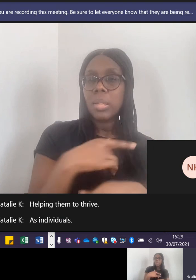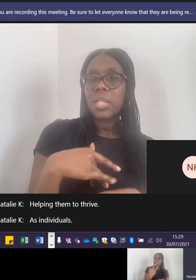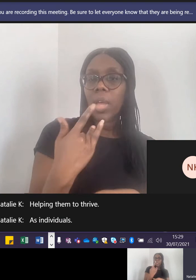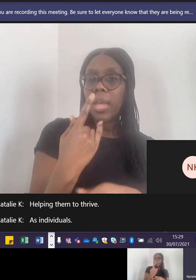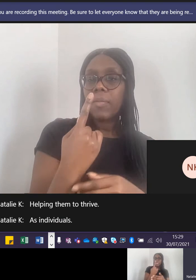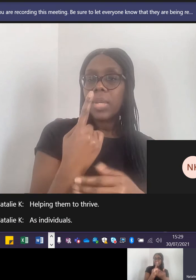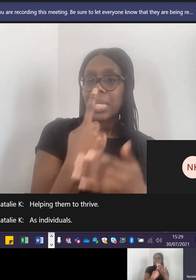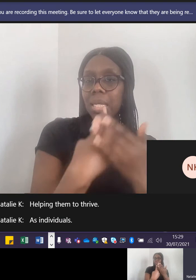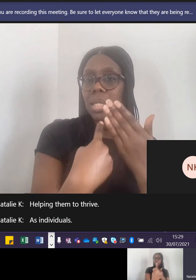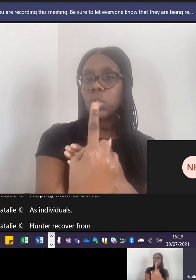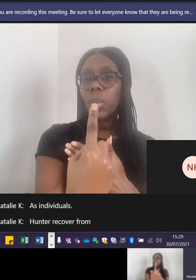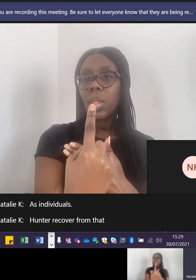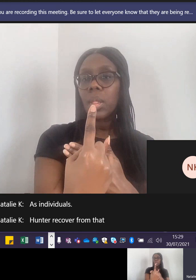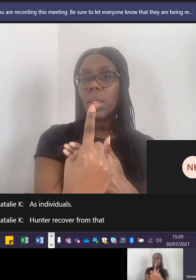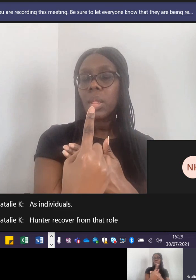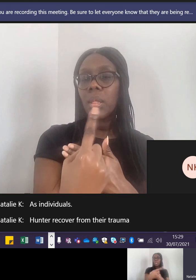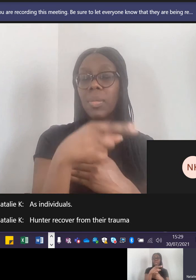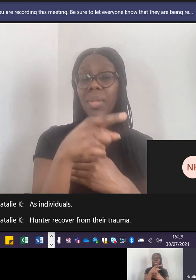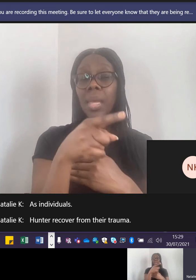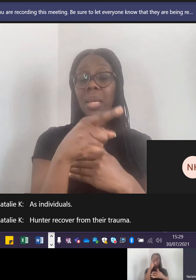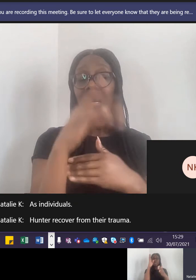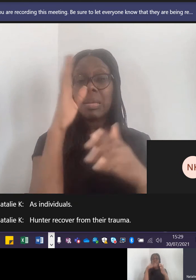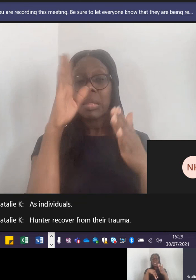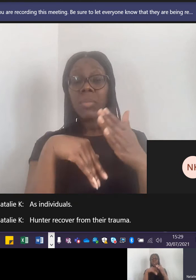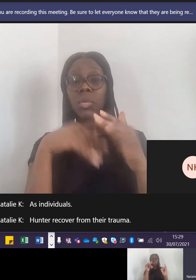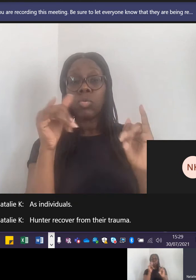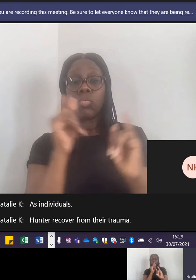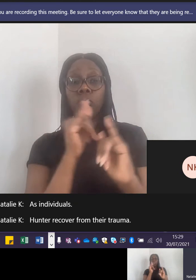and to recover from their trauma.